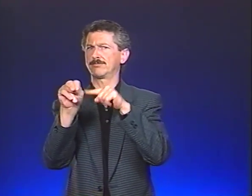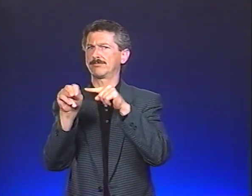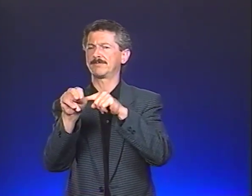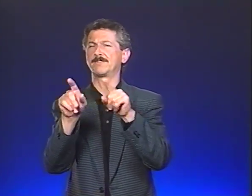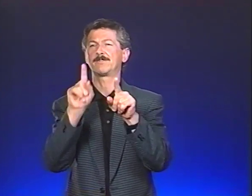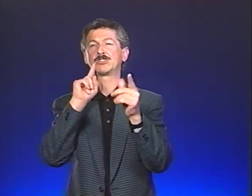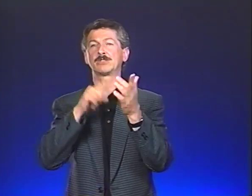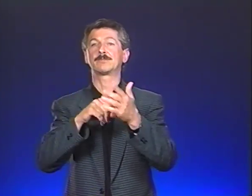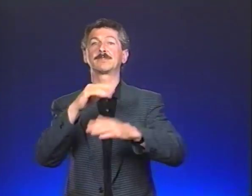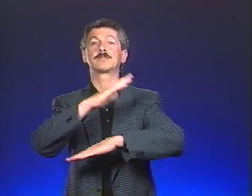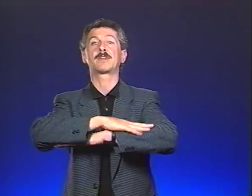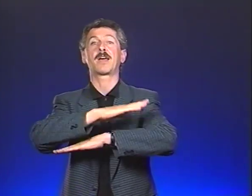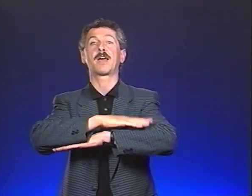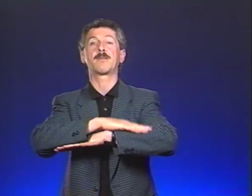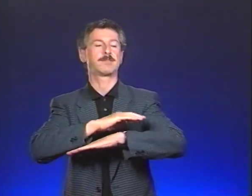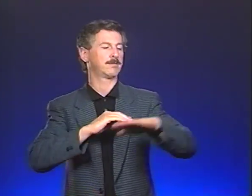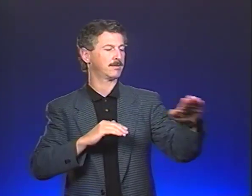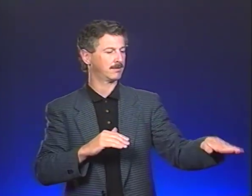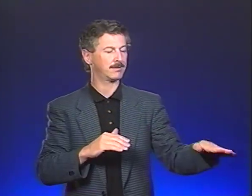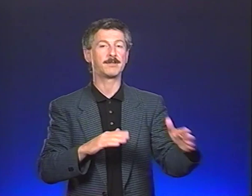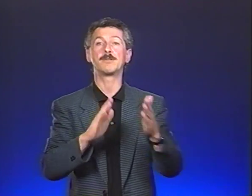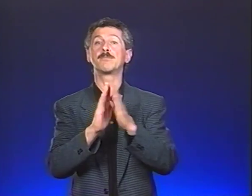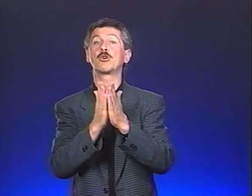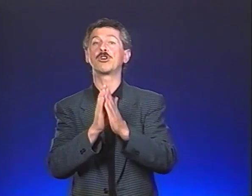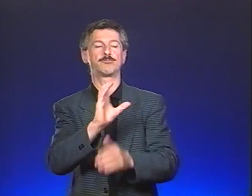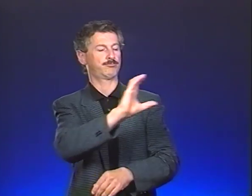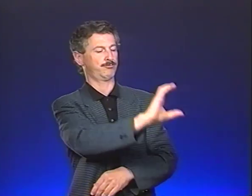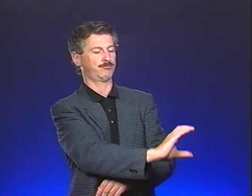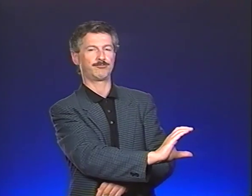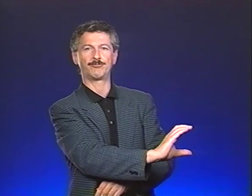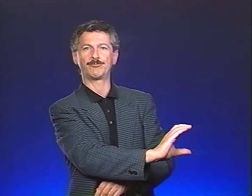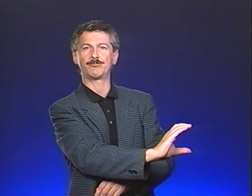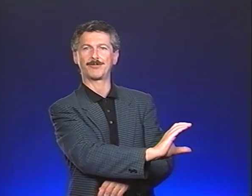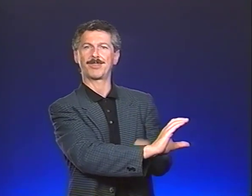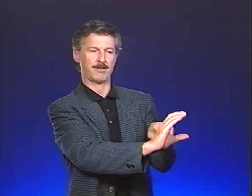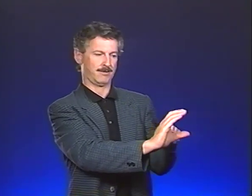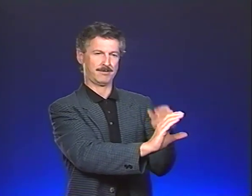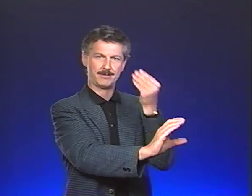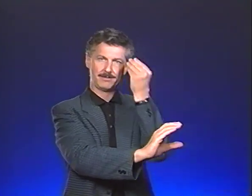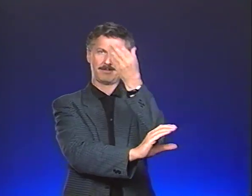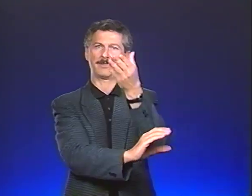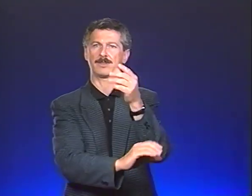Classifier predicates contain important location information in ASL signs. For example, the book is on the table.